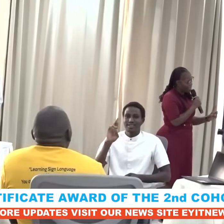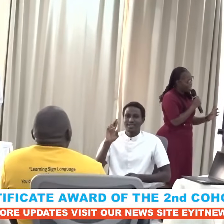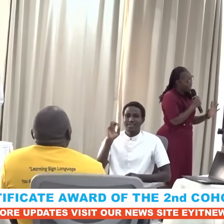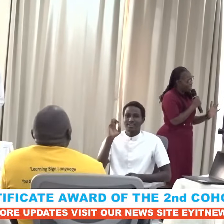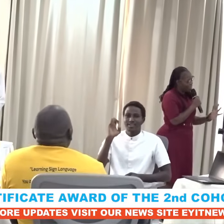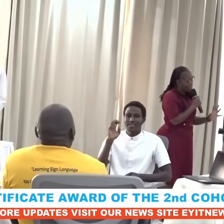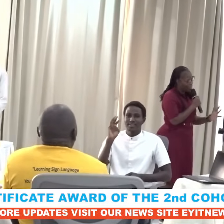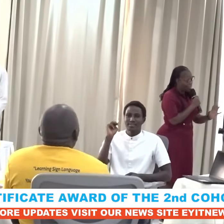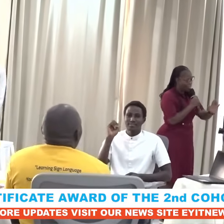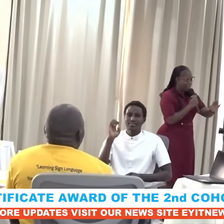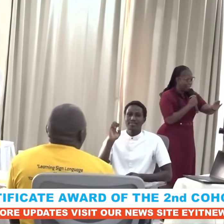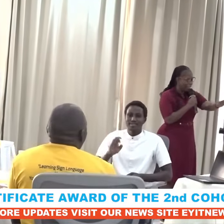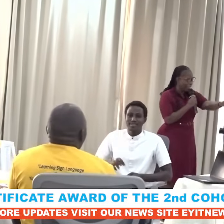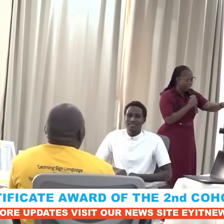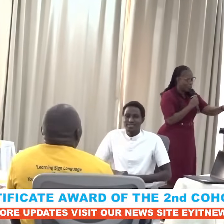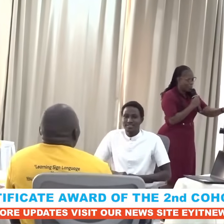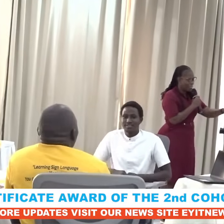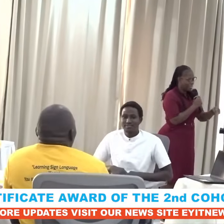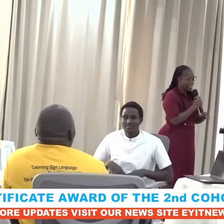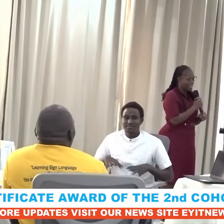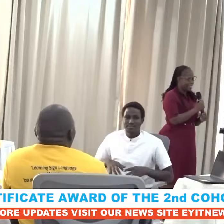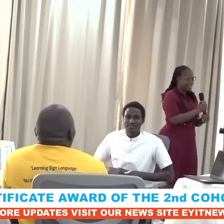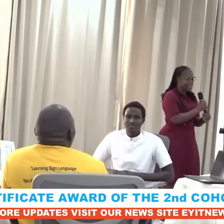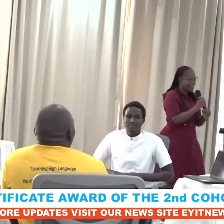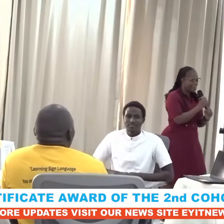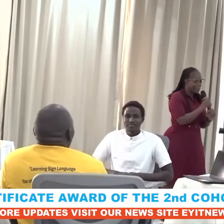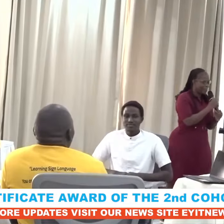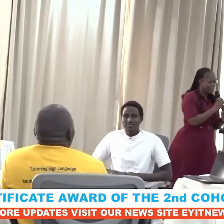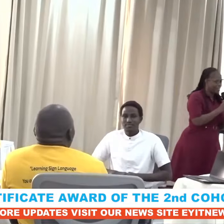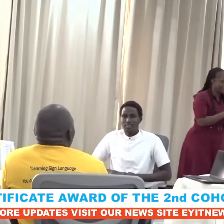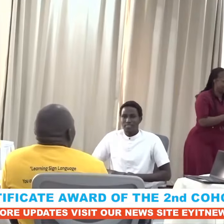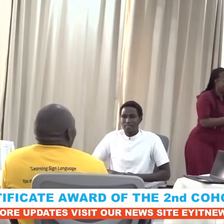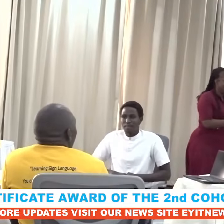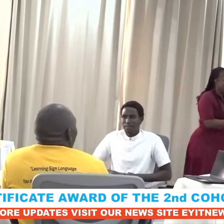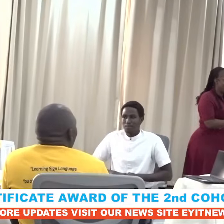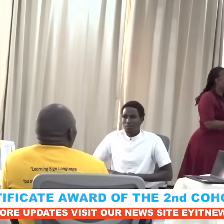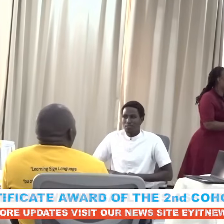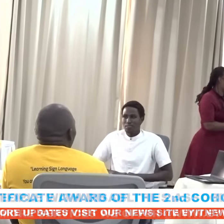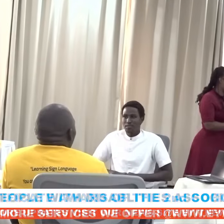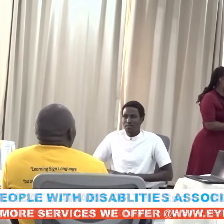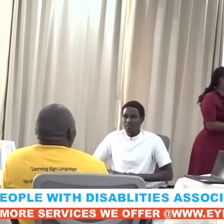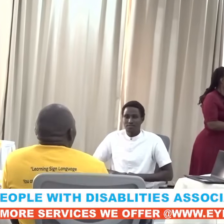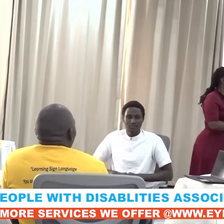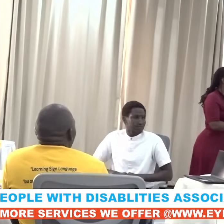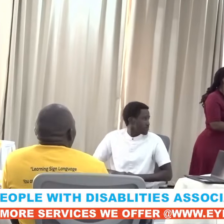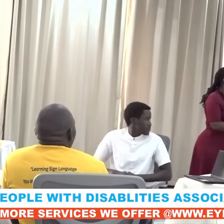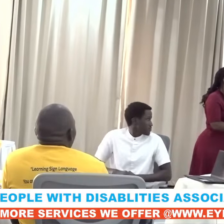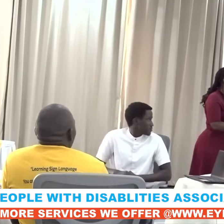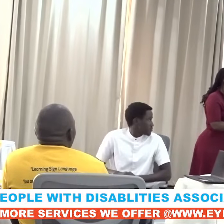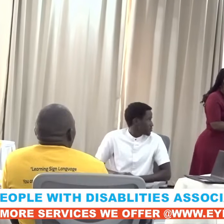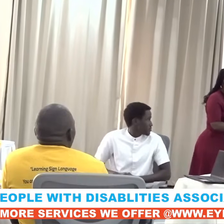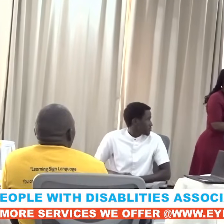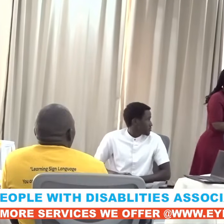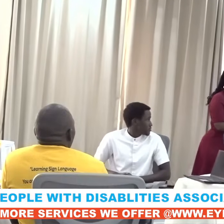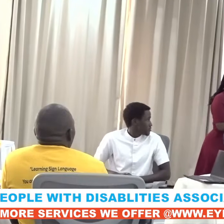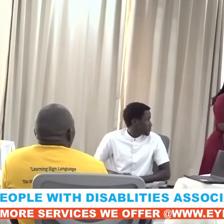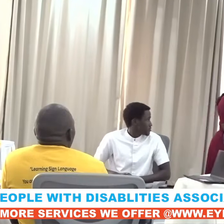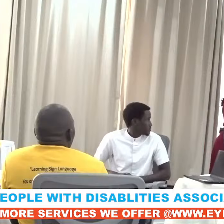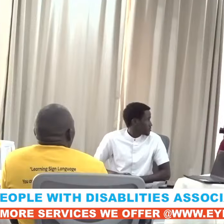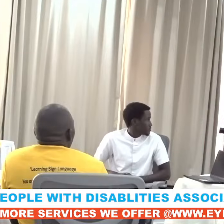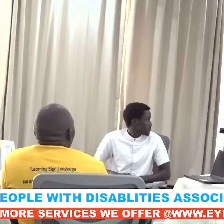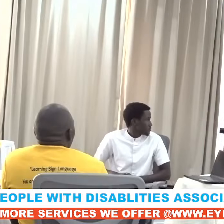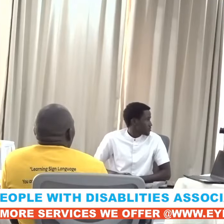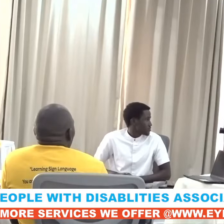sentence, close the event in that order. Dr. Martha. You've spoken, but to close. We might have said other